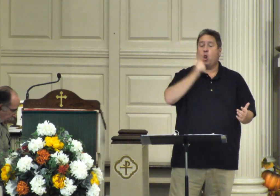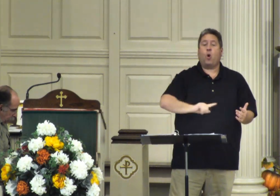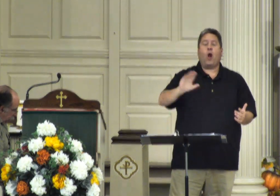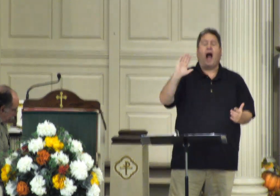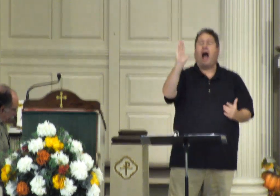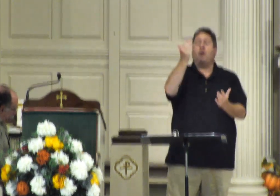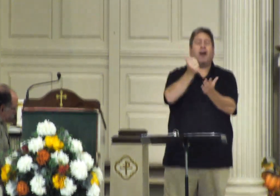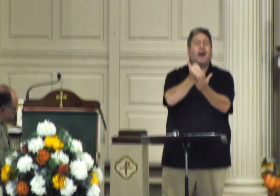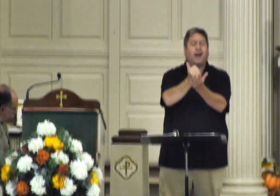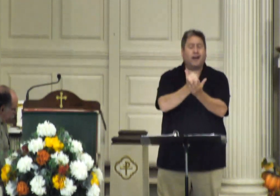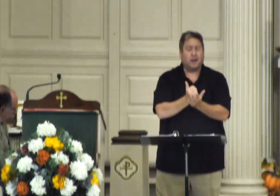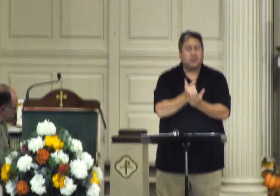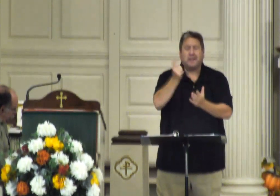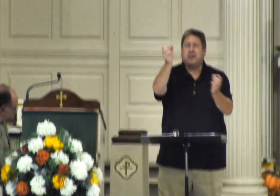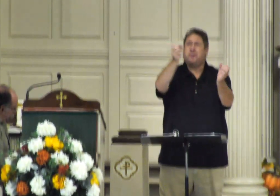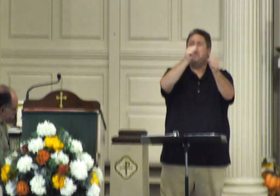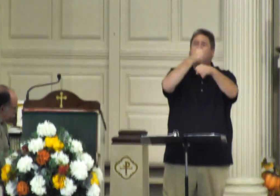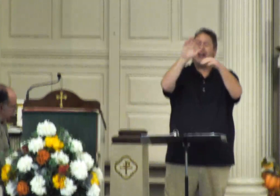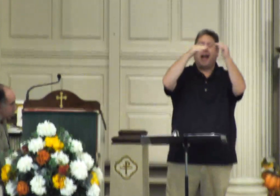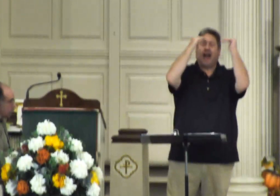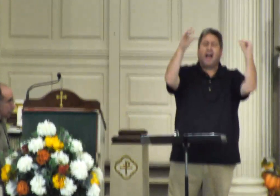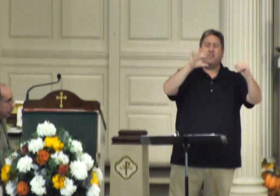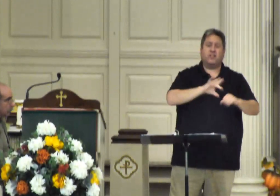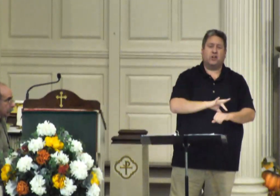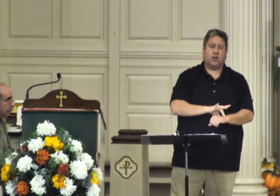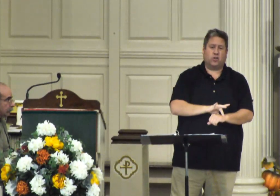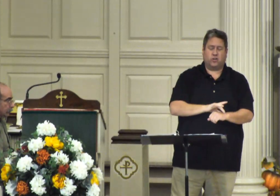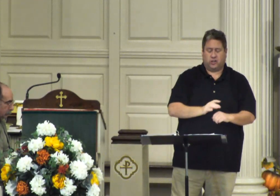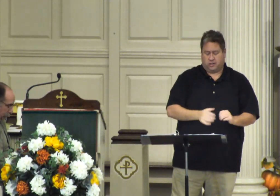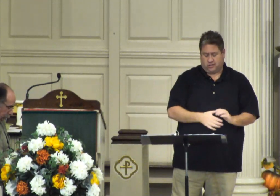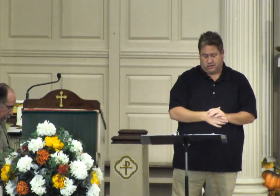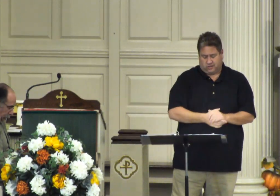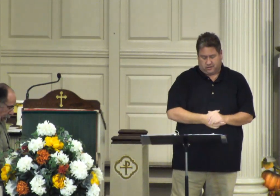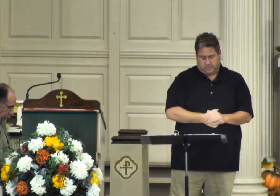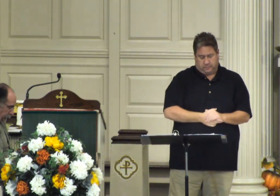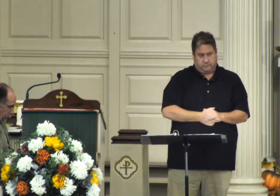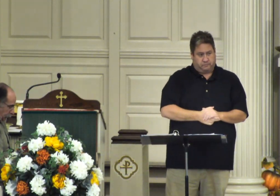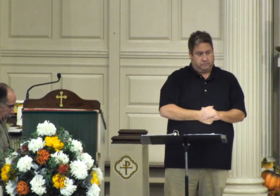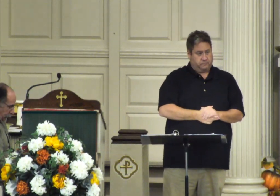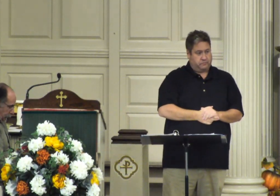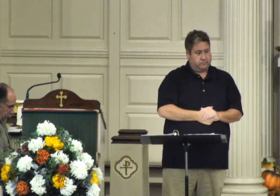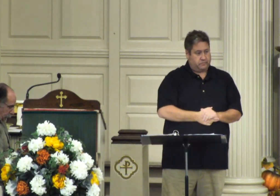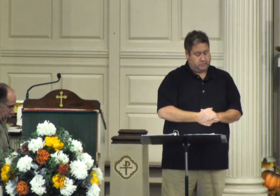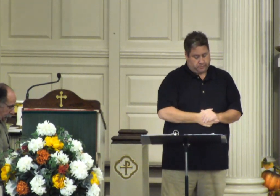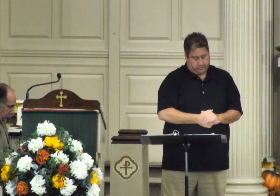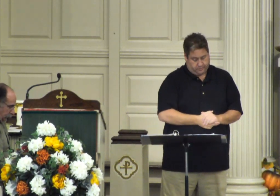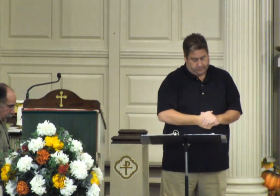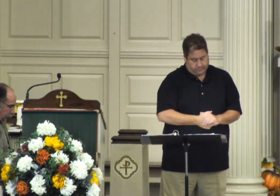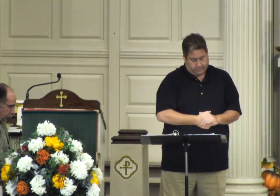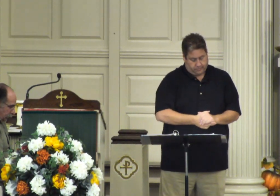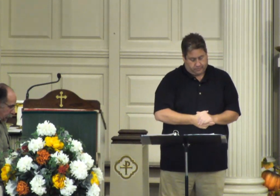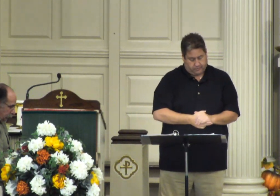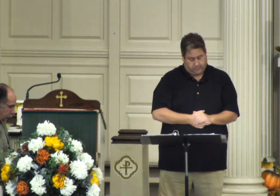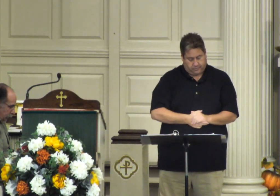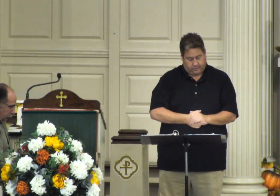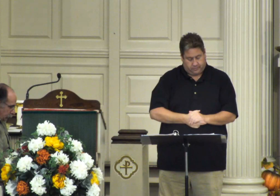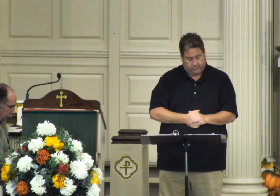Our help is from the Lord, who made heaven